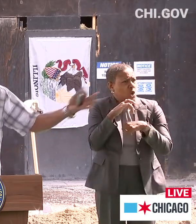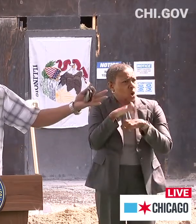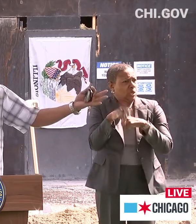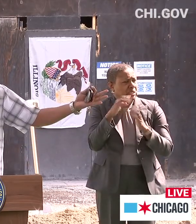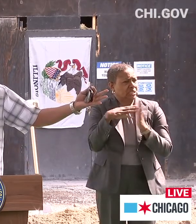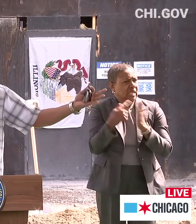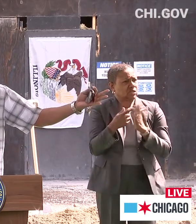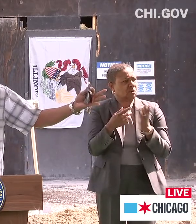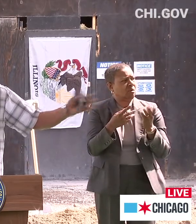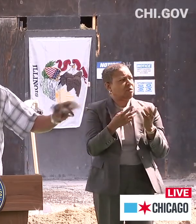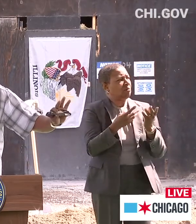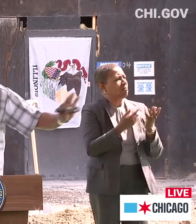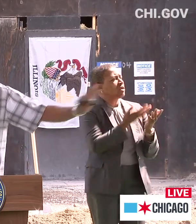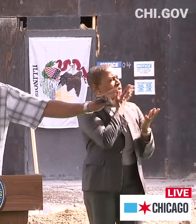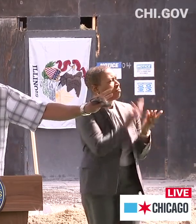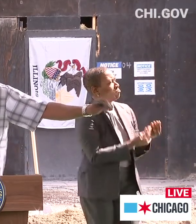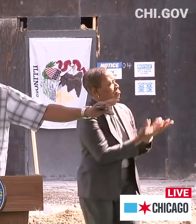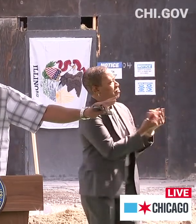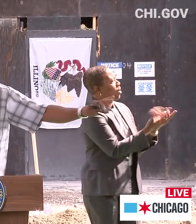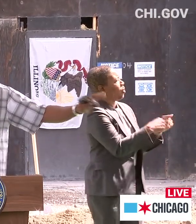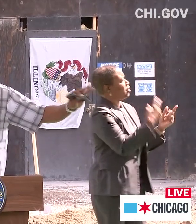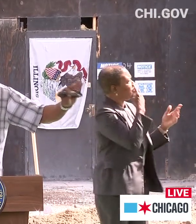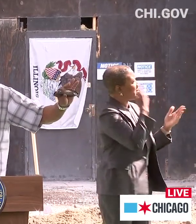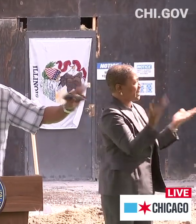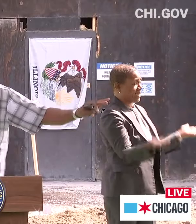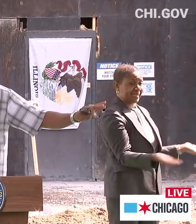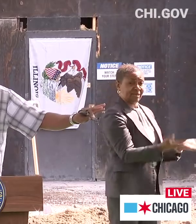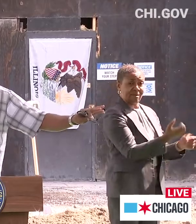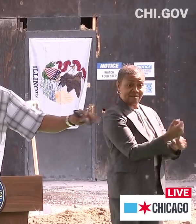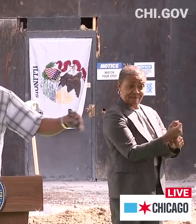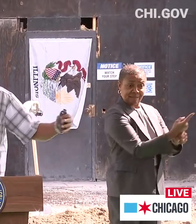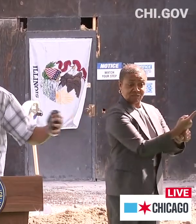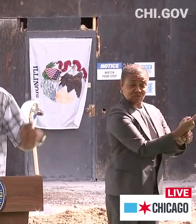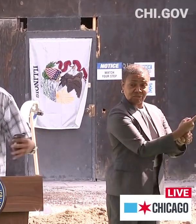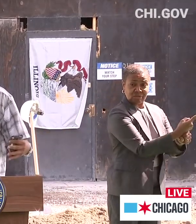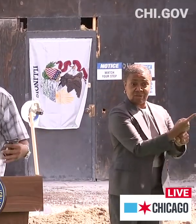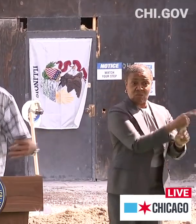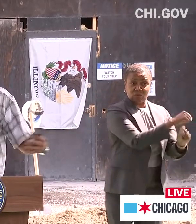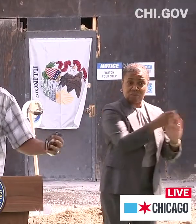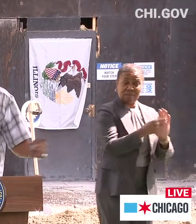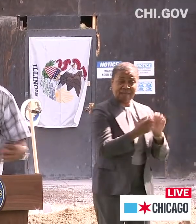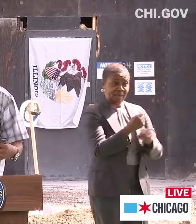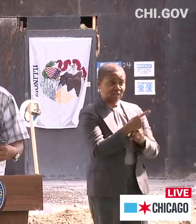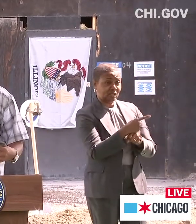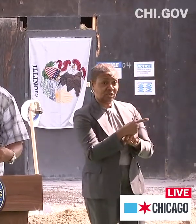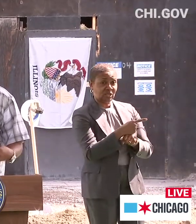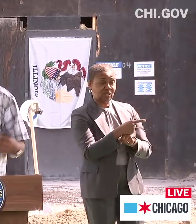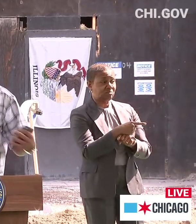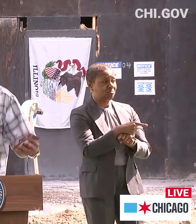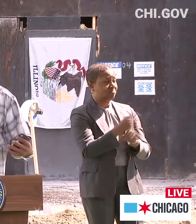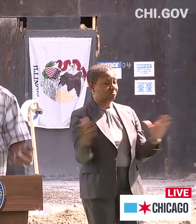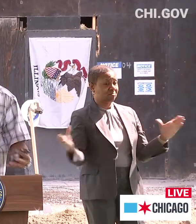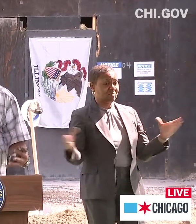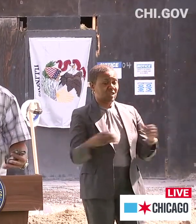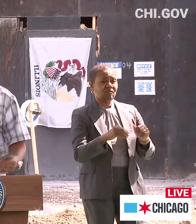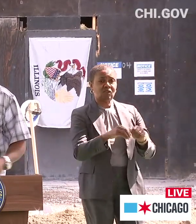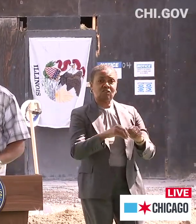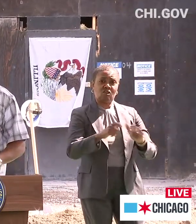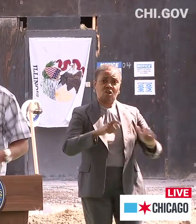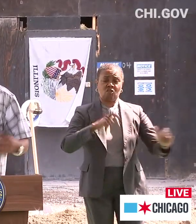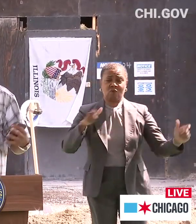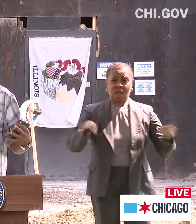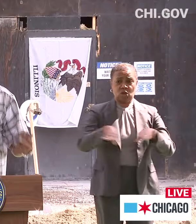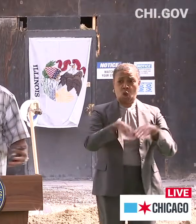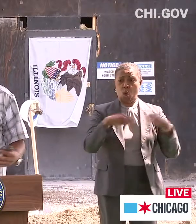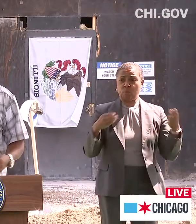The landscaping has already started, and so what you will see here next year when we come back, everyone will come back for the grand opening,